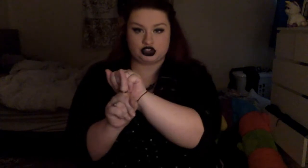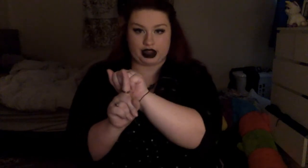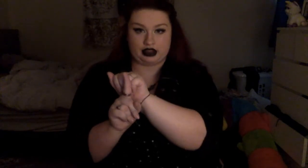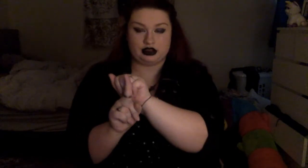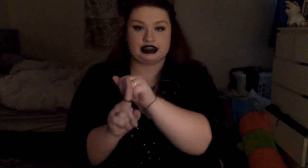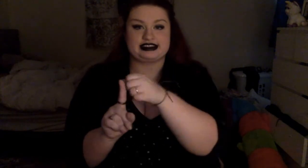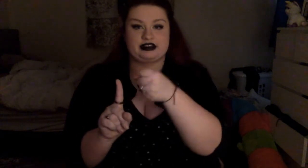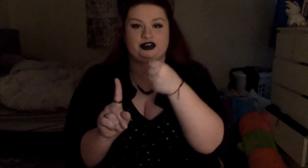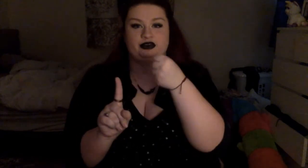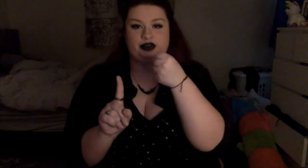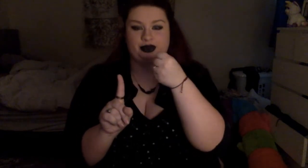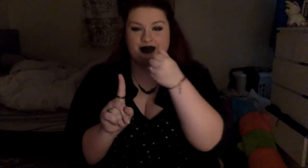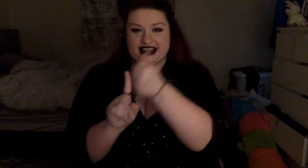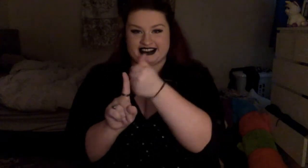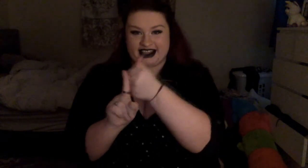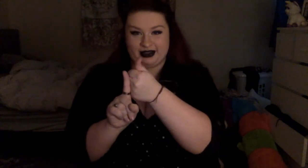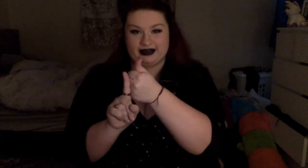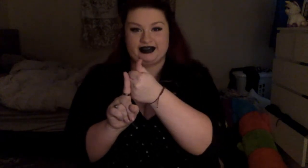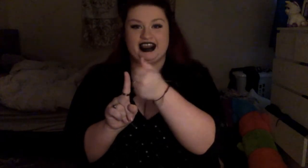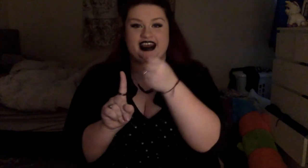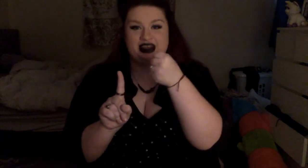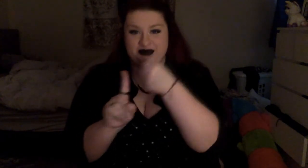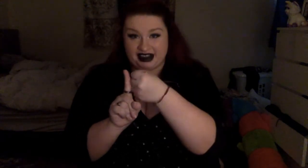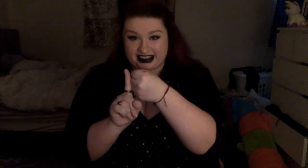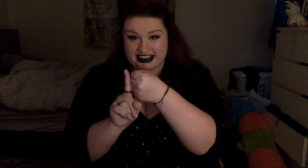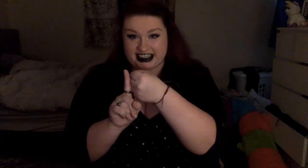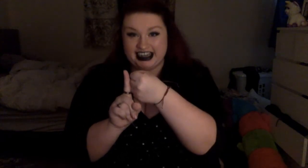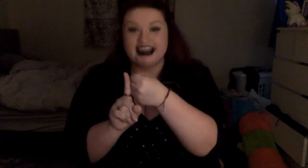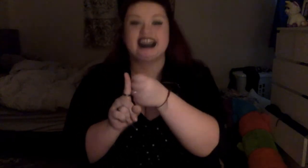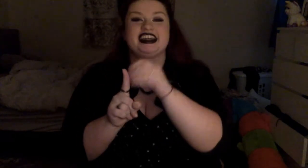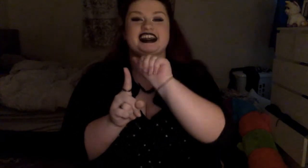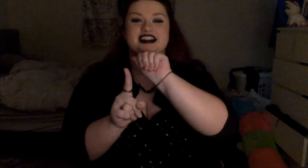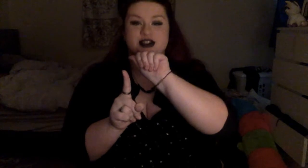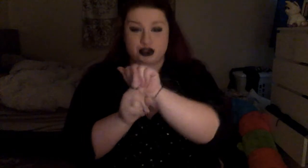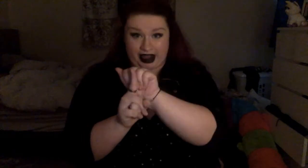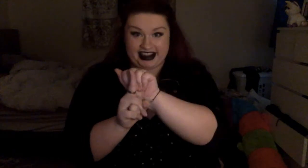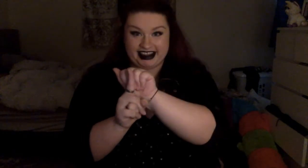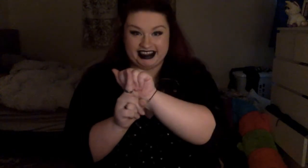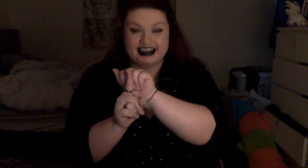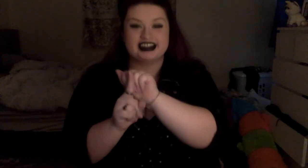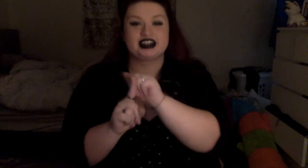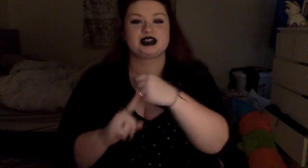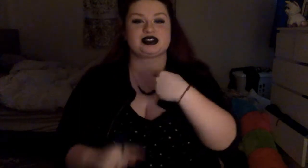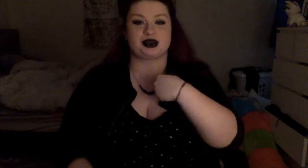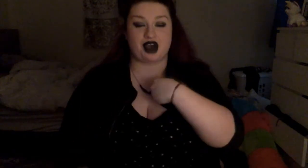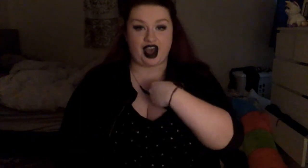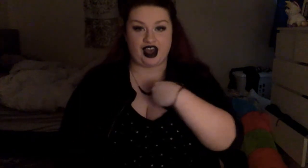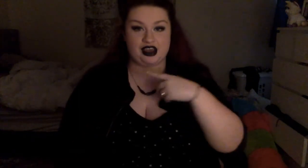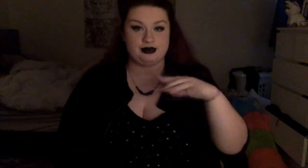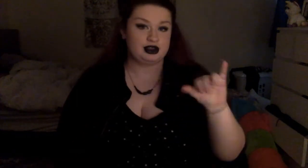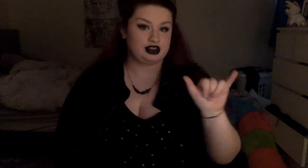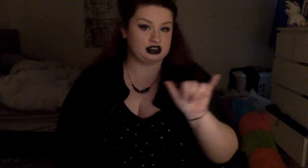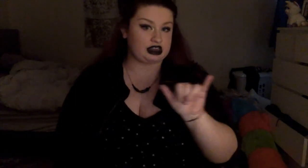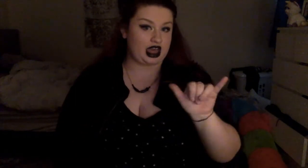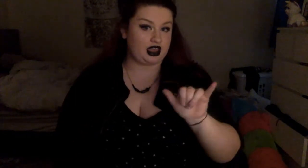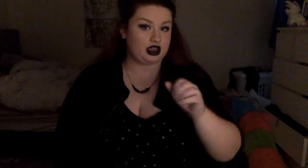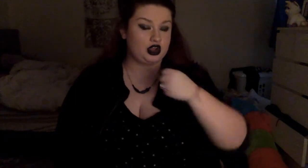trick. It's different from itself and punch. It's trick. So I'm like